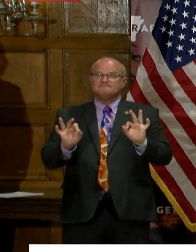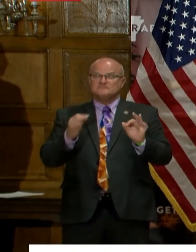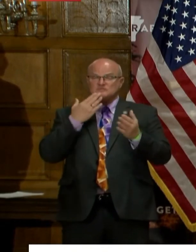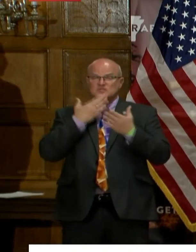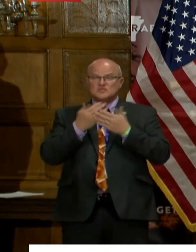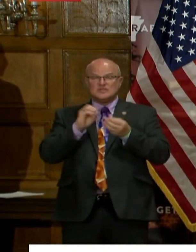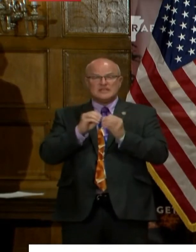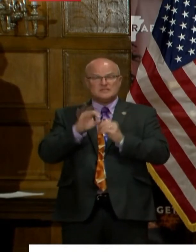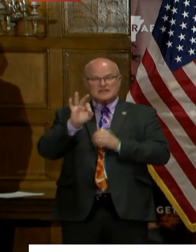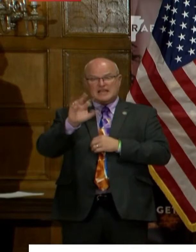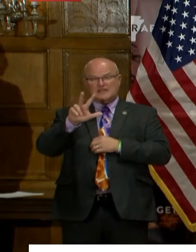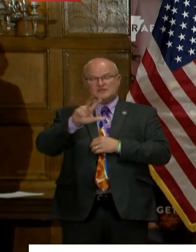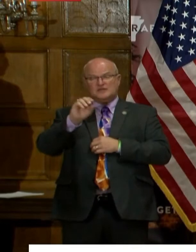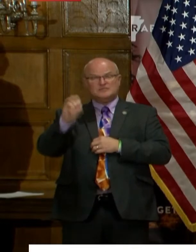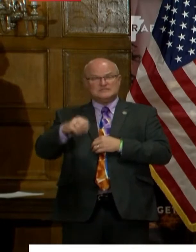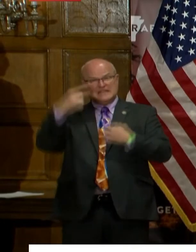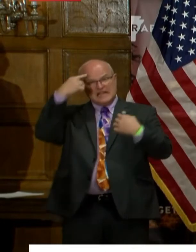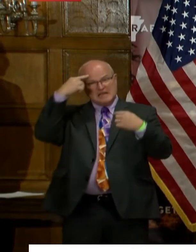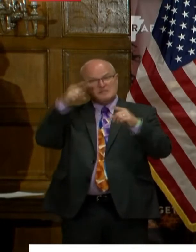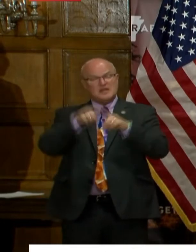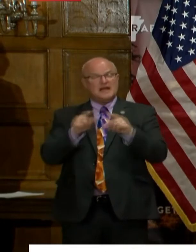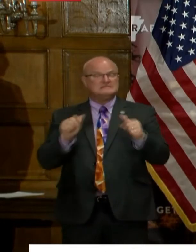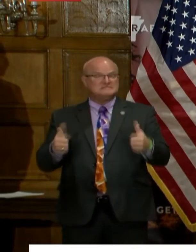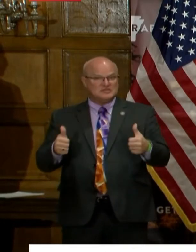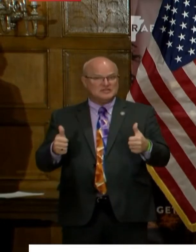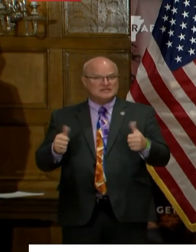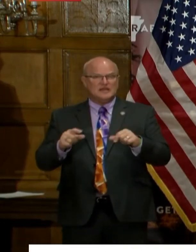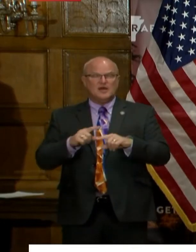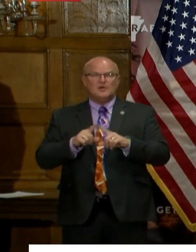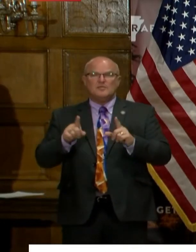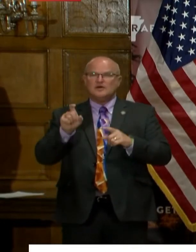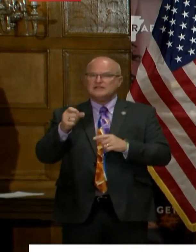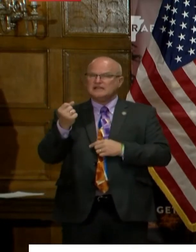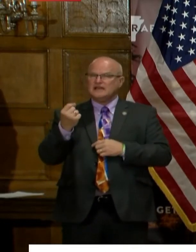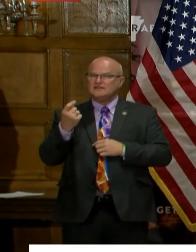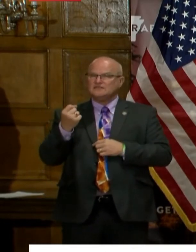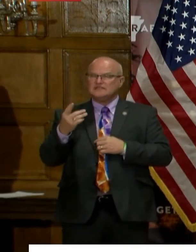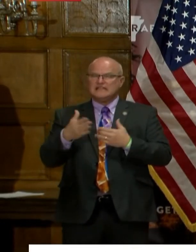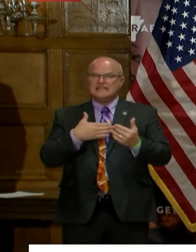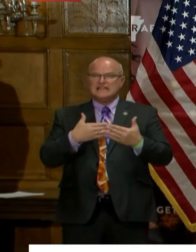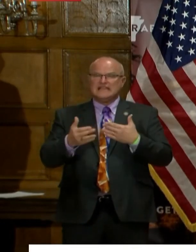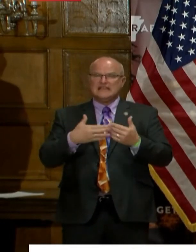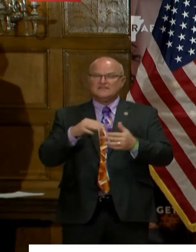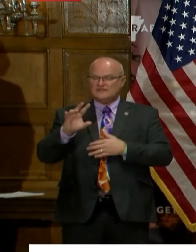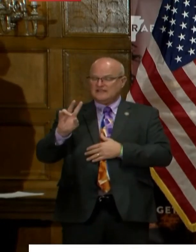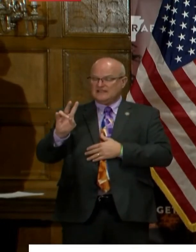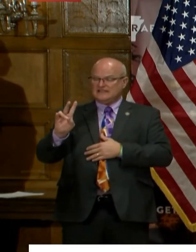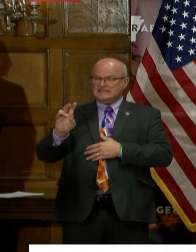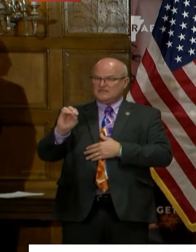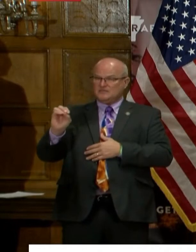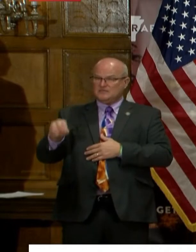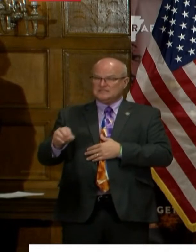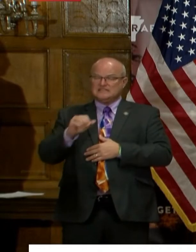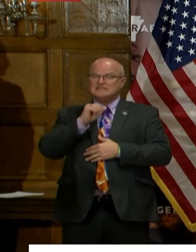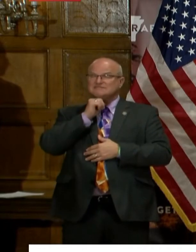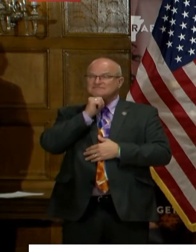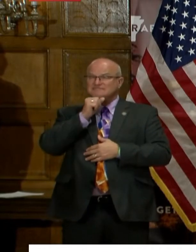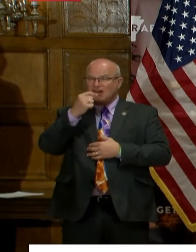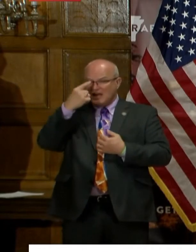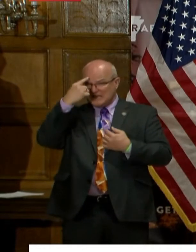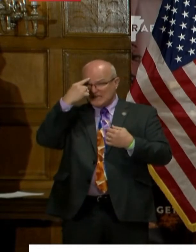number, 93% compliance. However, we need to understand that even a 7% of